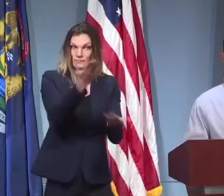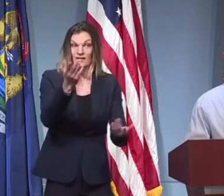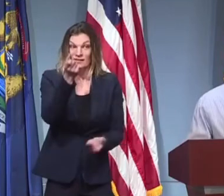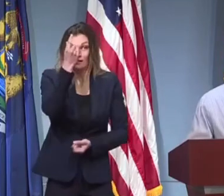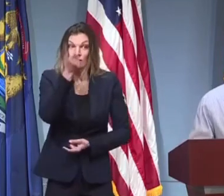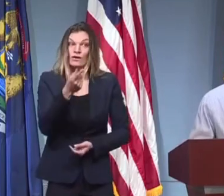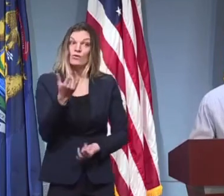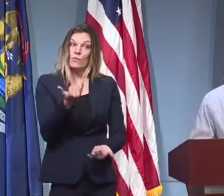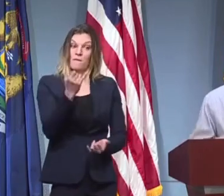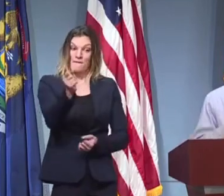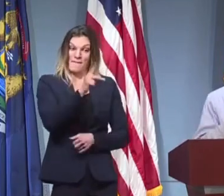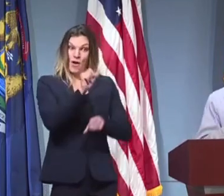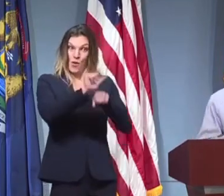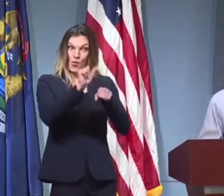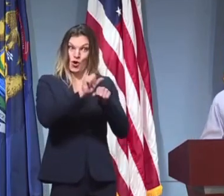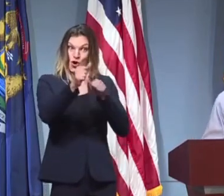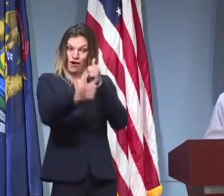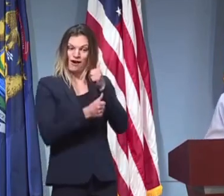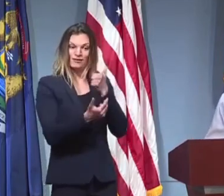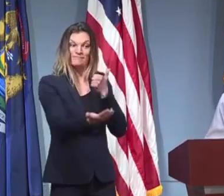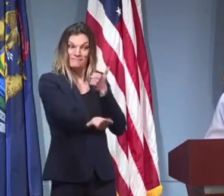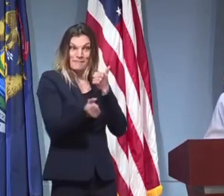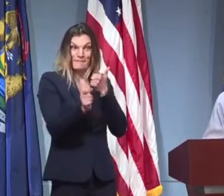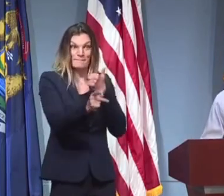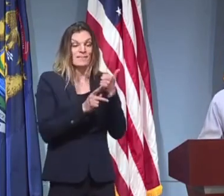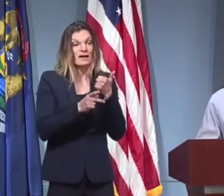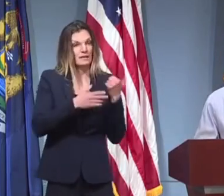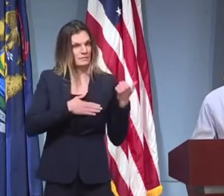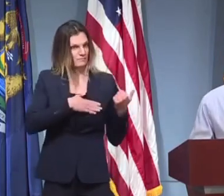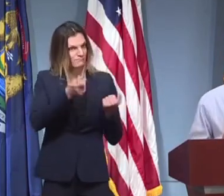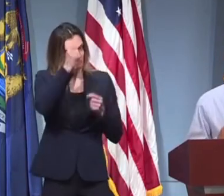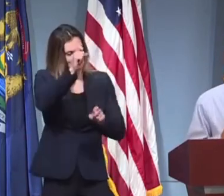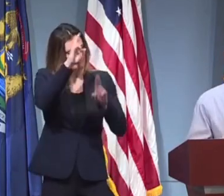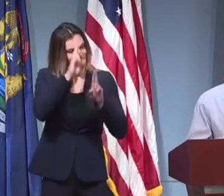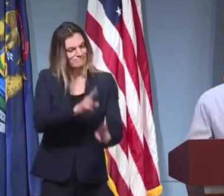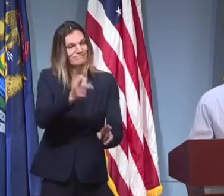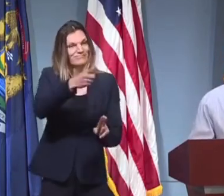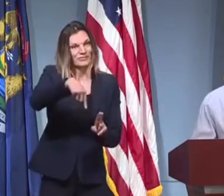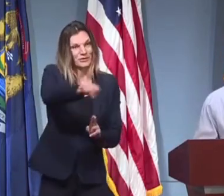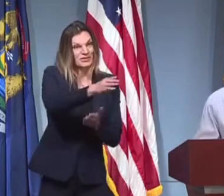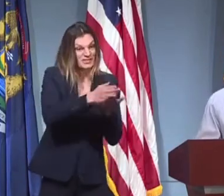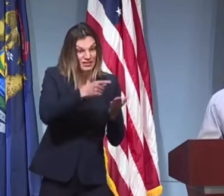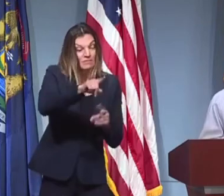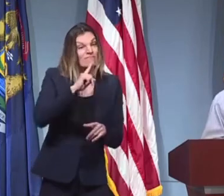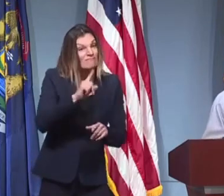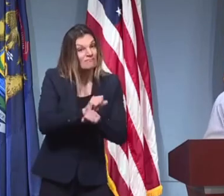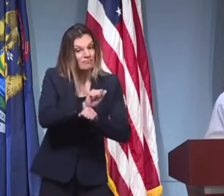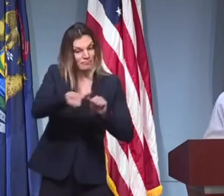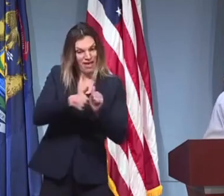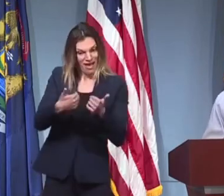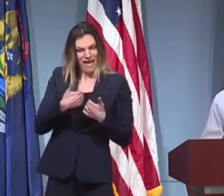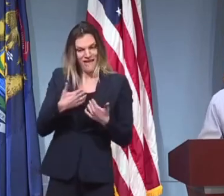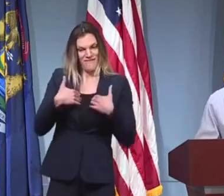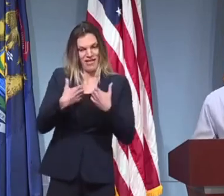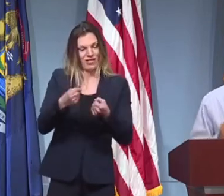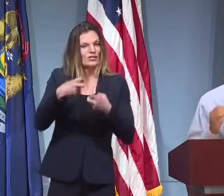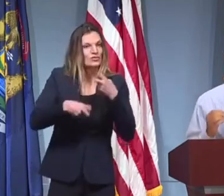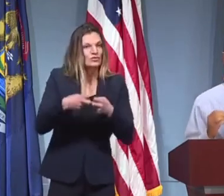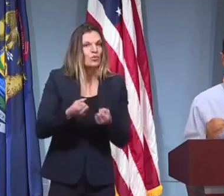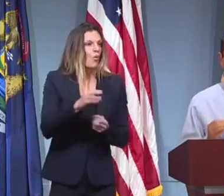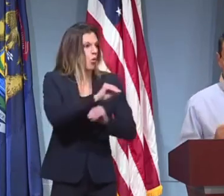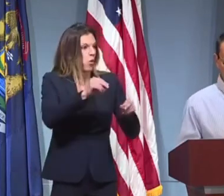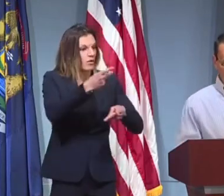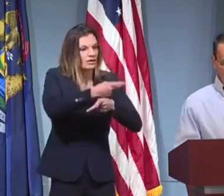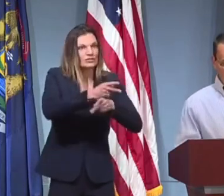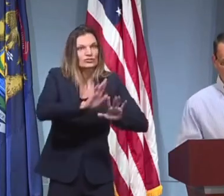returning to the workplace, including those that have underlying health conditions, or they're vulnerable to COVID, or they have child care issues, We must